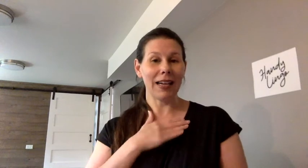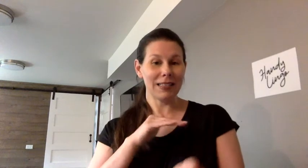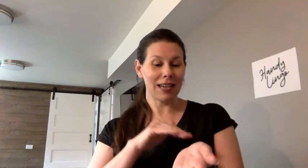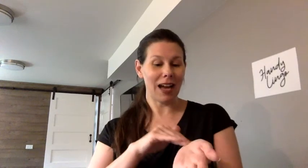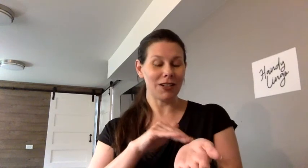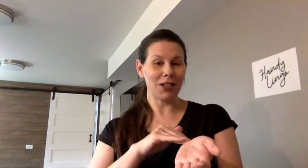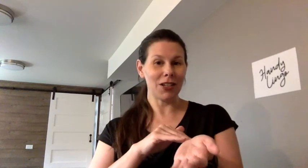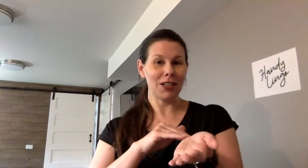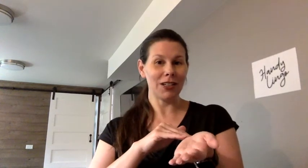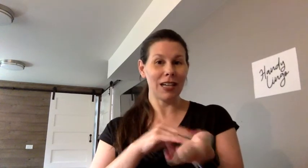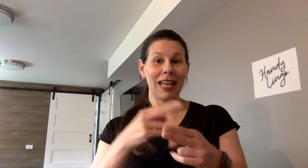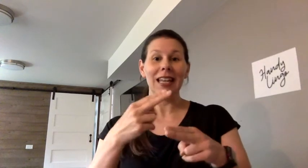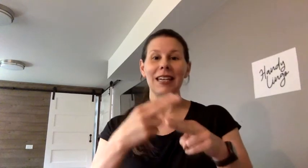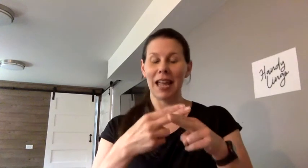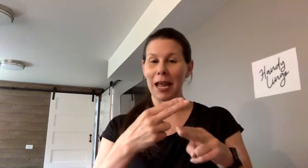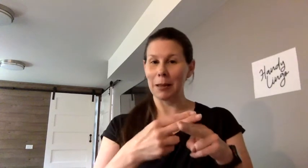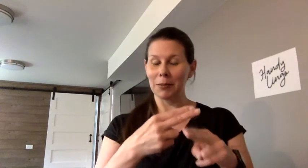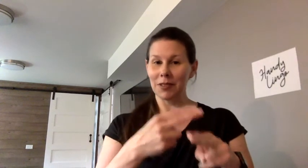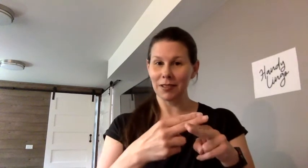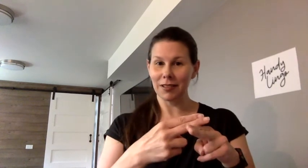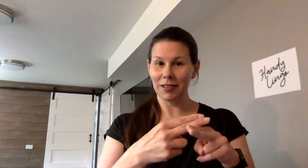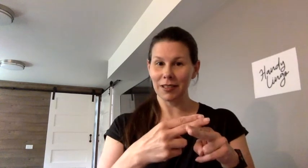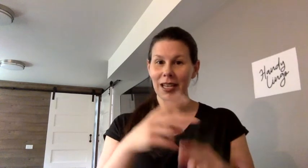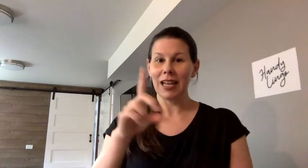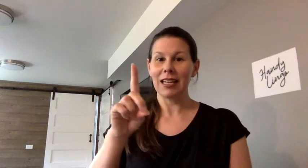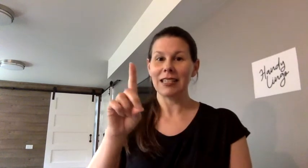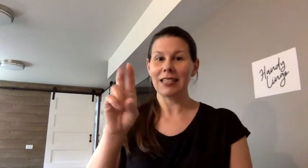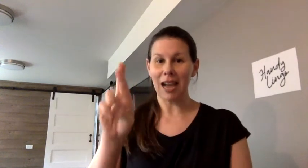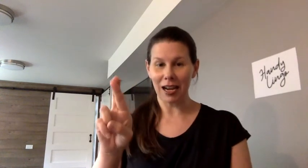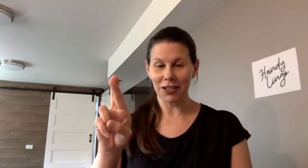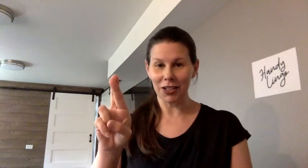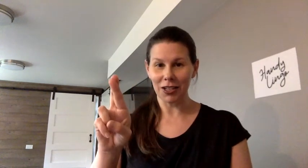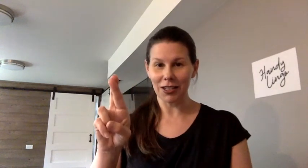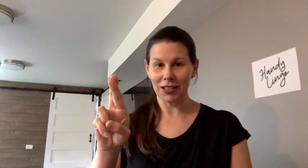My doctor named Dr.